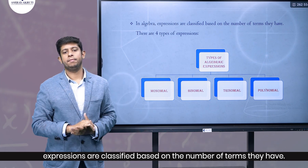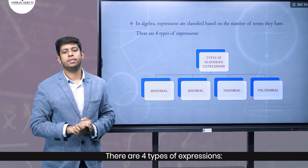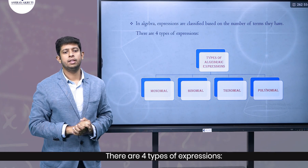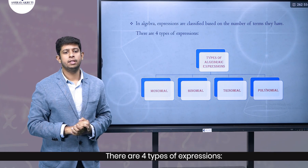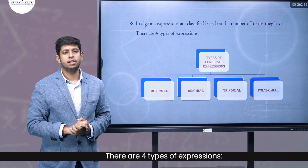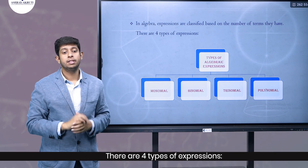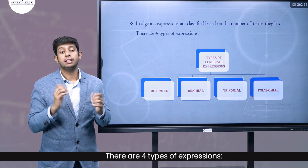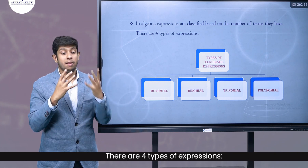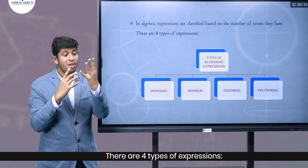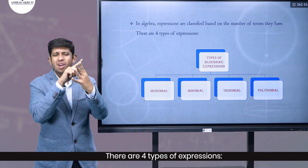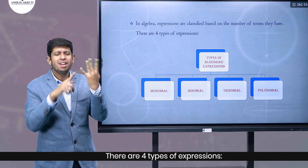There are 4 types of expressions.